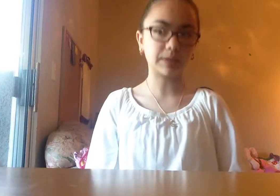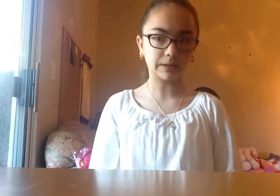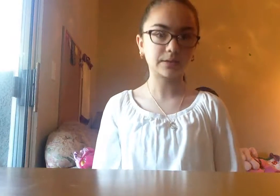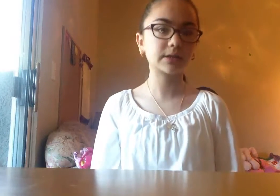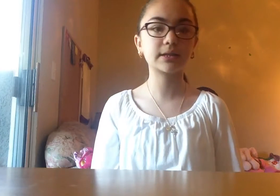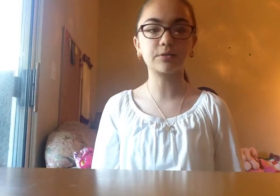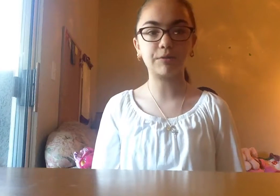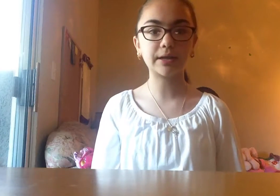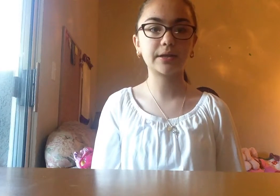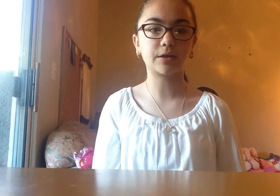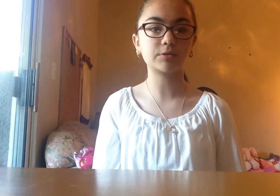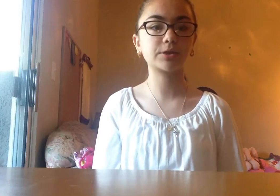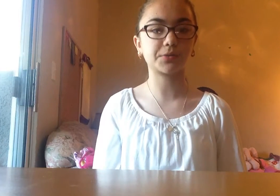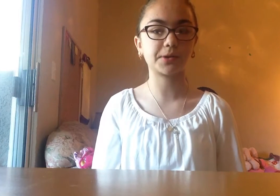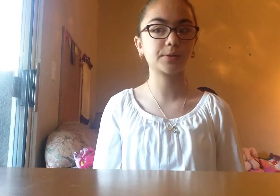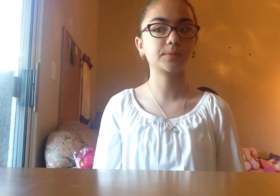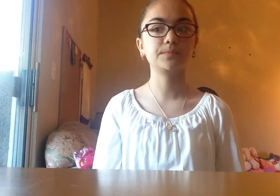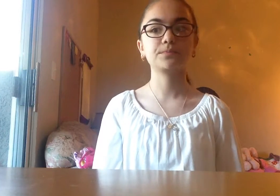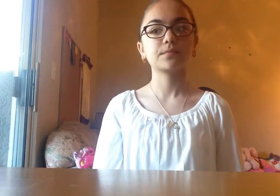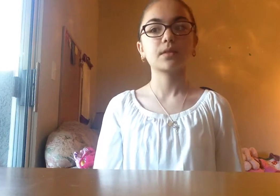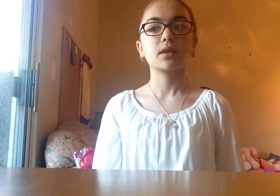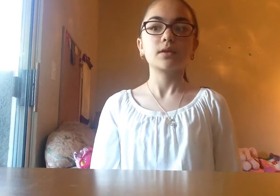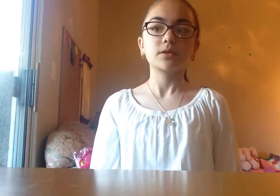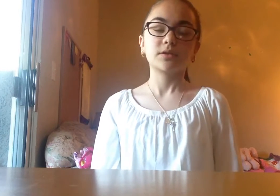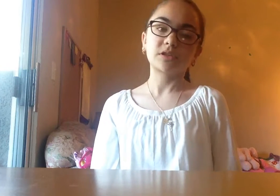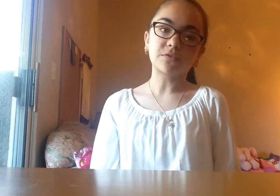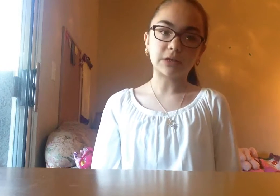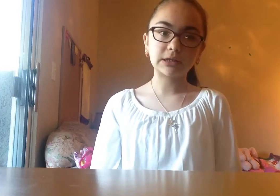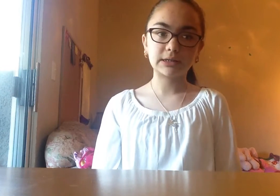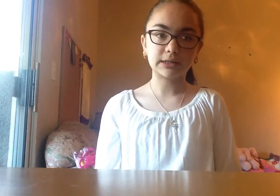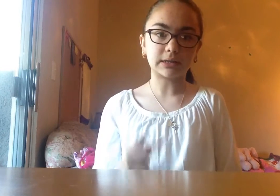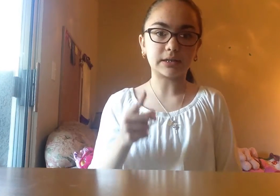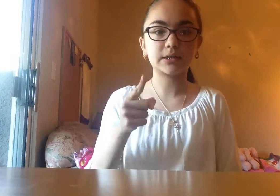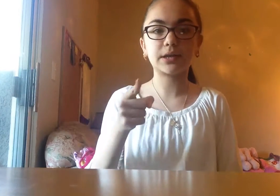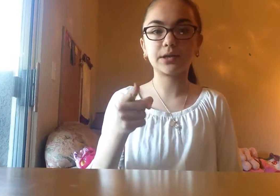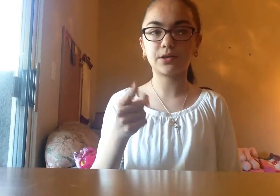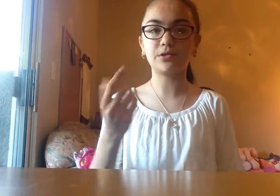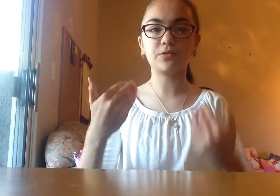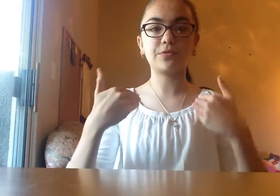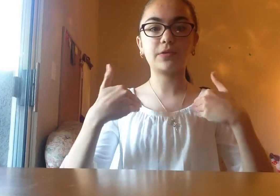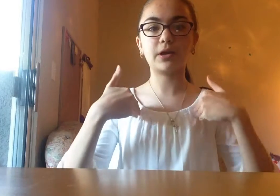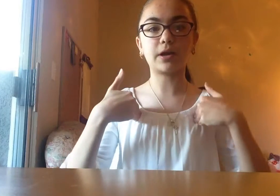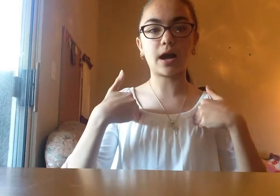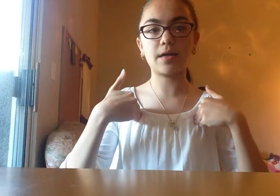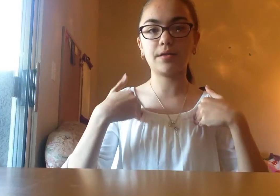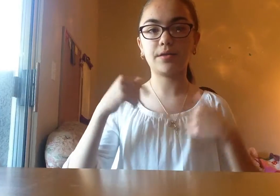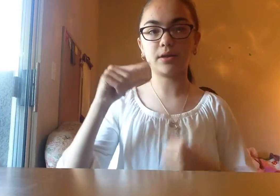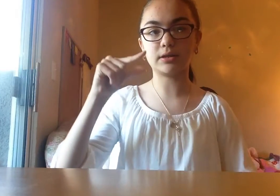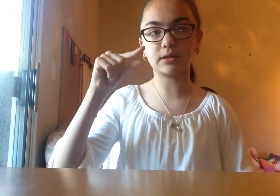everybody. This is the ready to go tutorial. So first it says you've got these